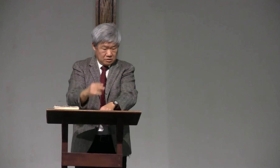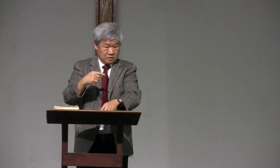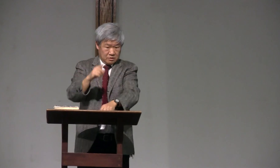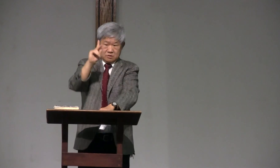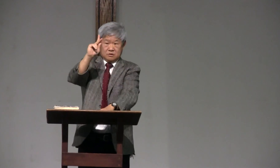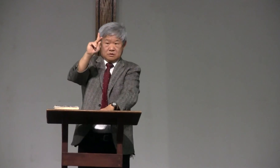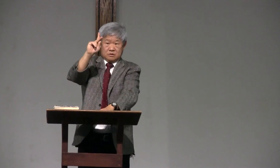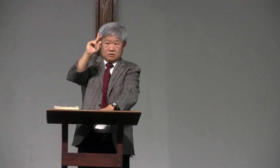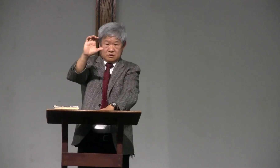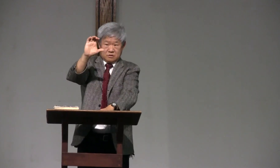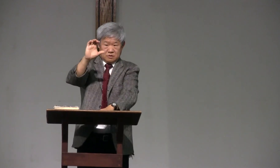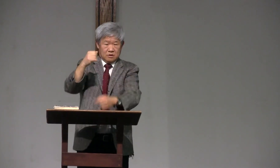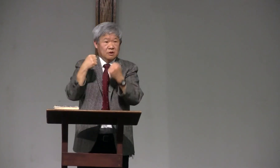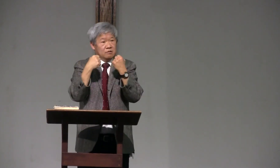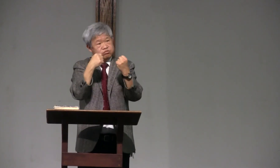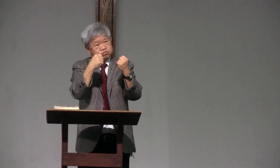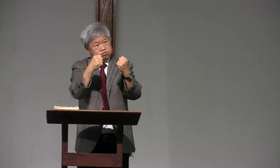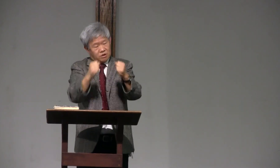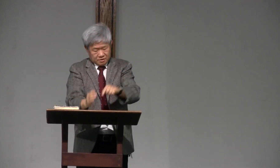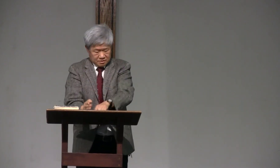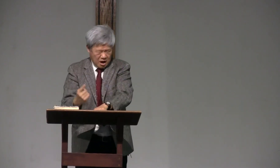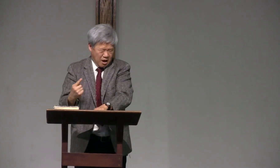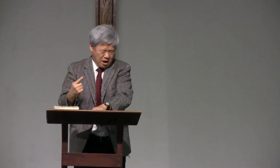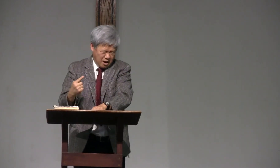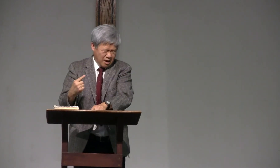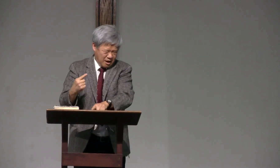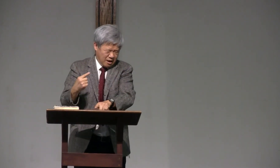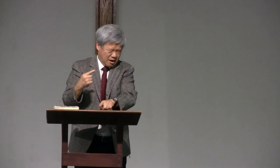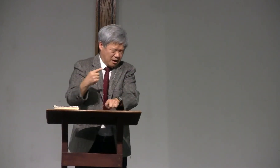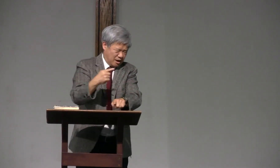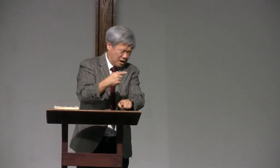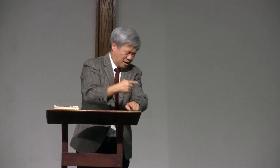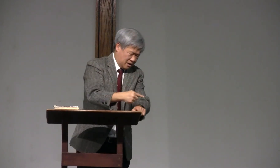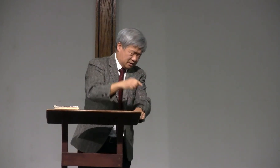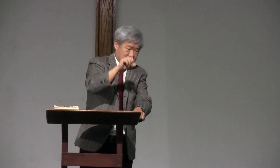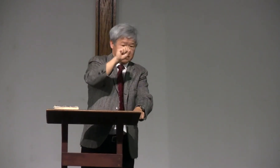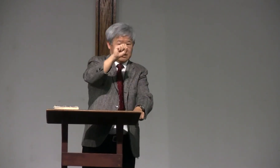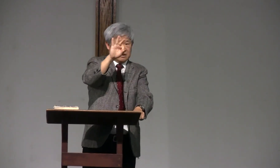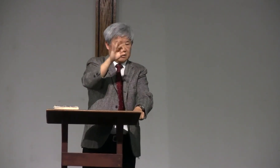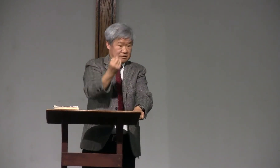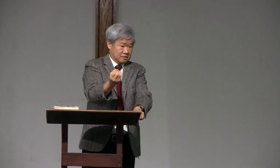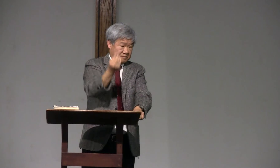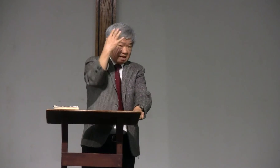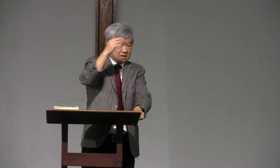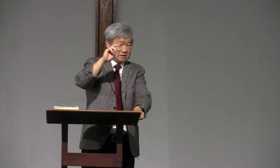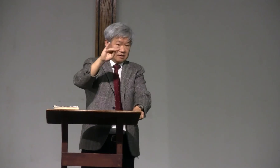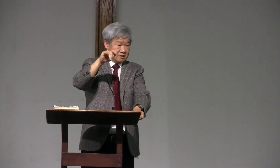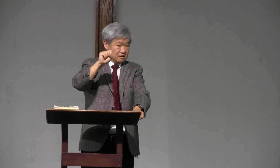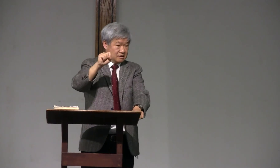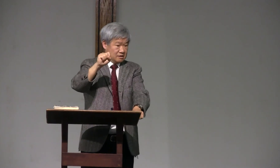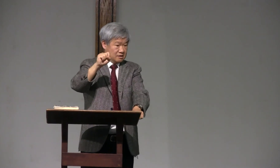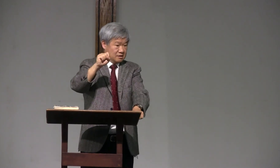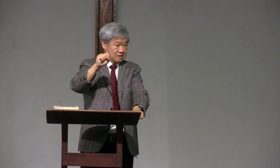there's San Francisco. You drive in Kansas City, all the way to San Francisco. How many miles is